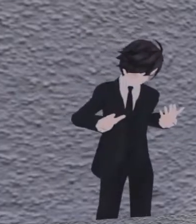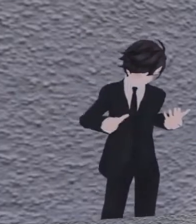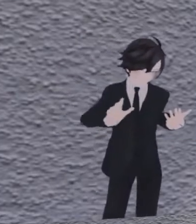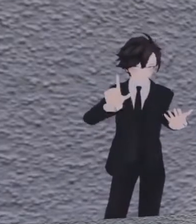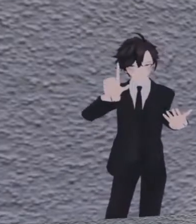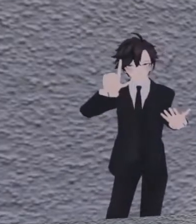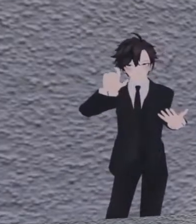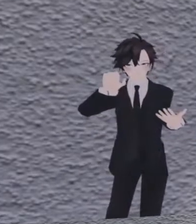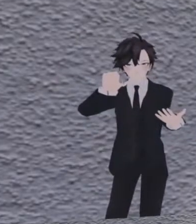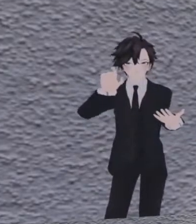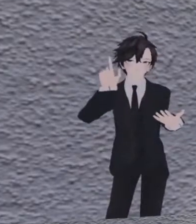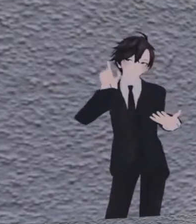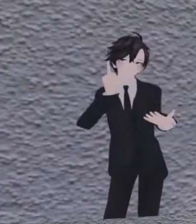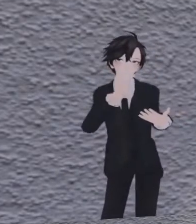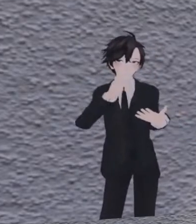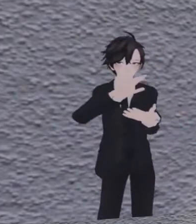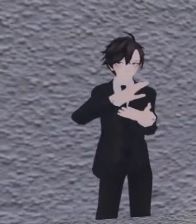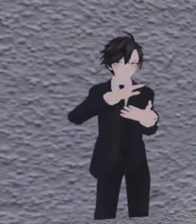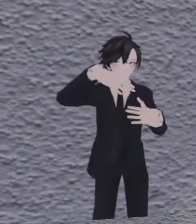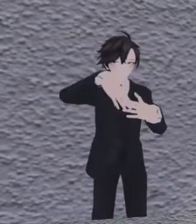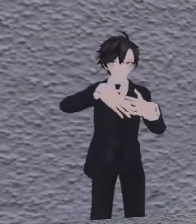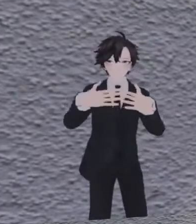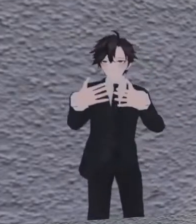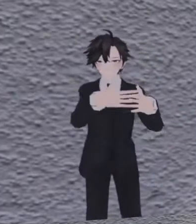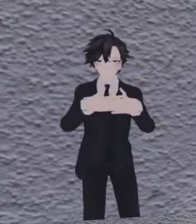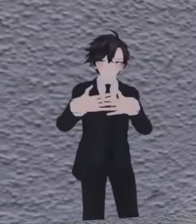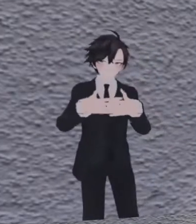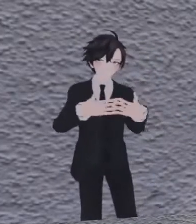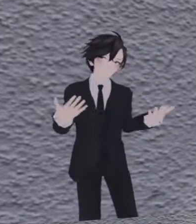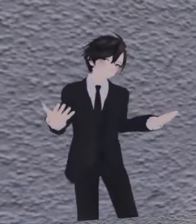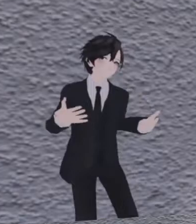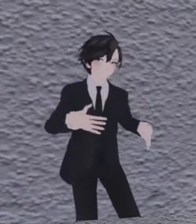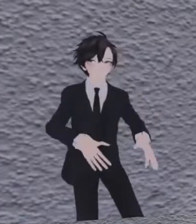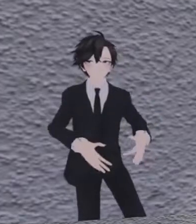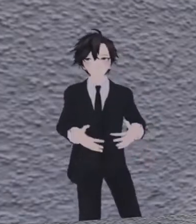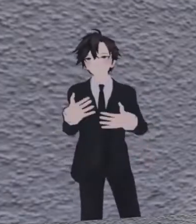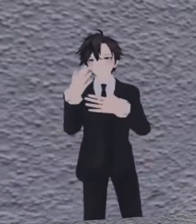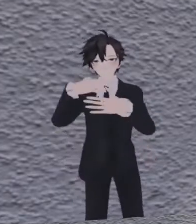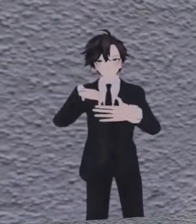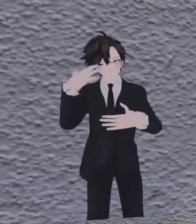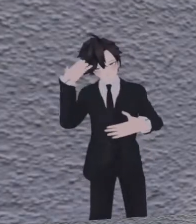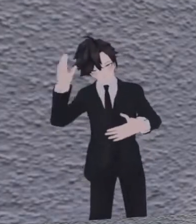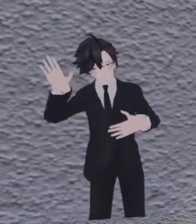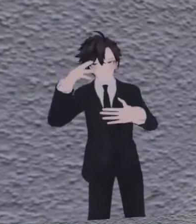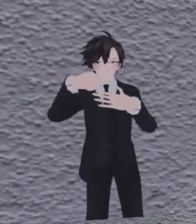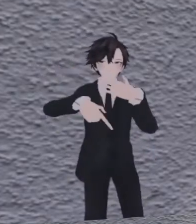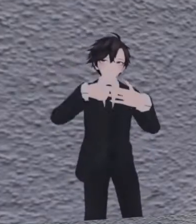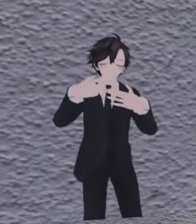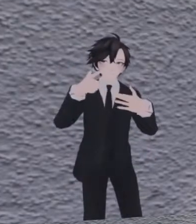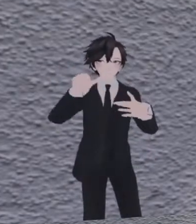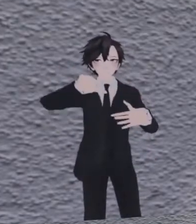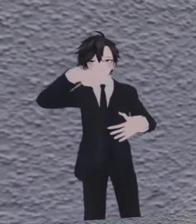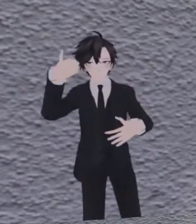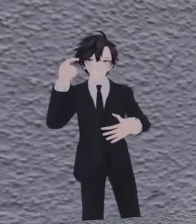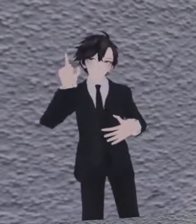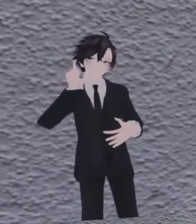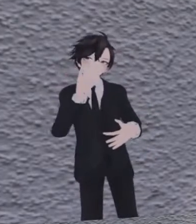another one over in the west. But I think around 20 deaf schools in America started to be set up. I don't